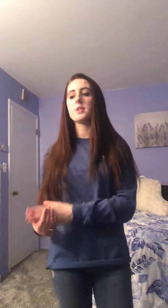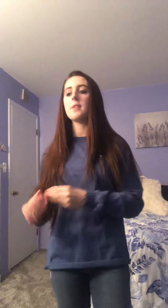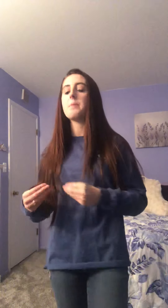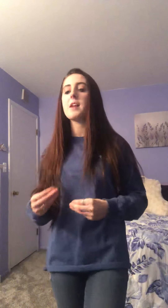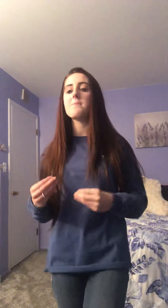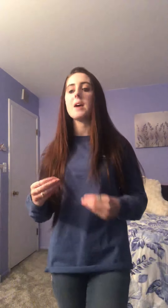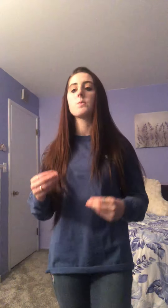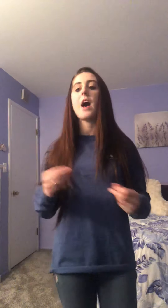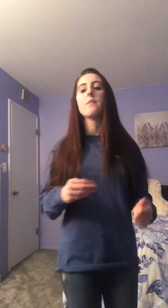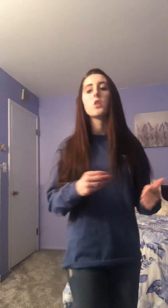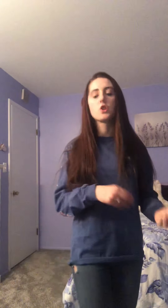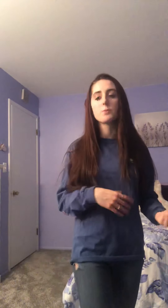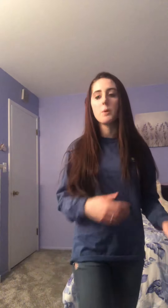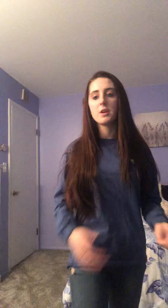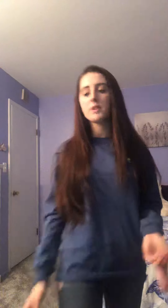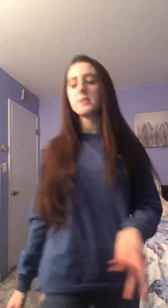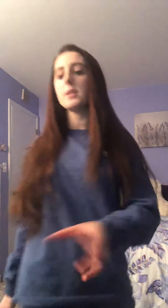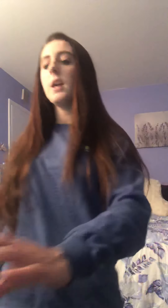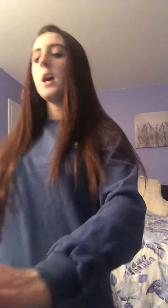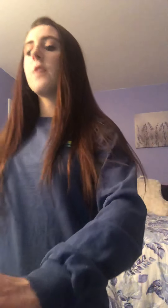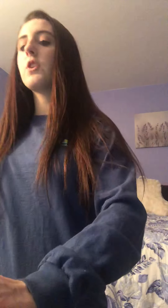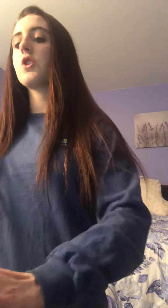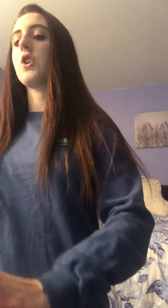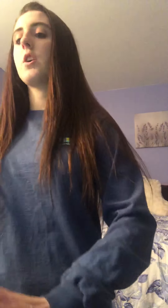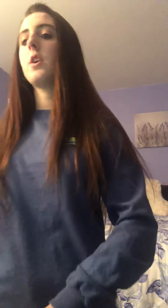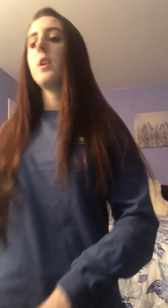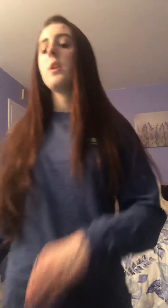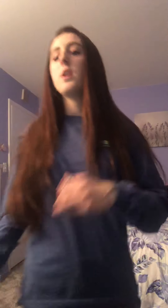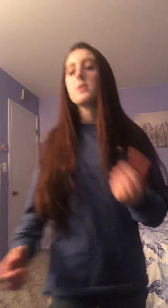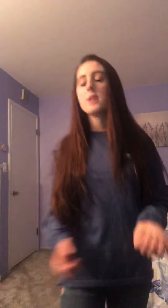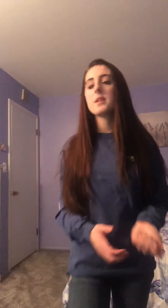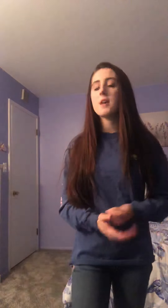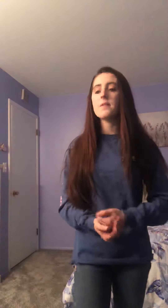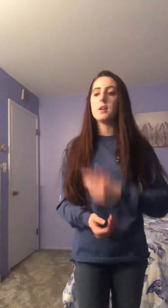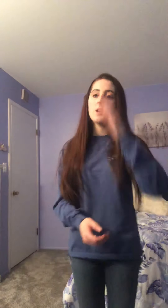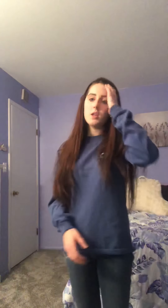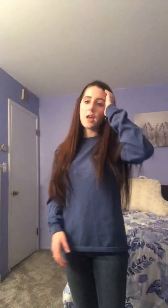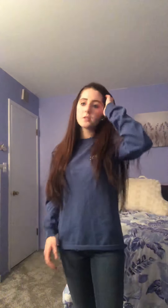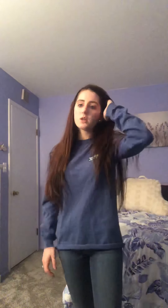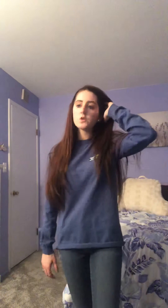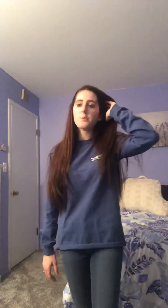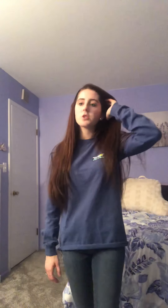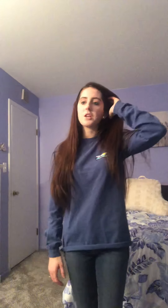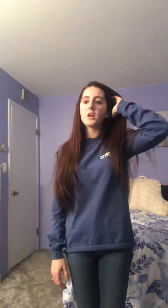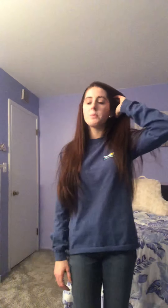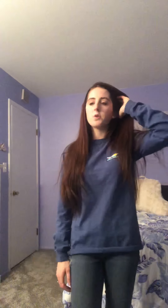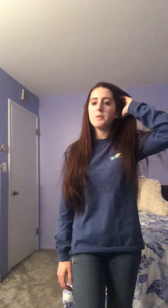then the body of mass will have a larger moment of inertia. Slide 7, the execution of projectile motion in